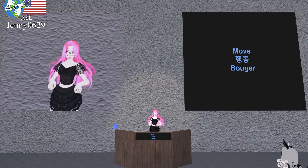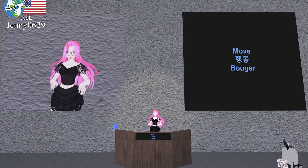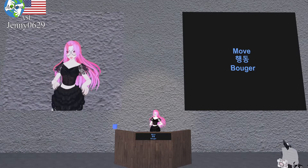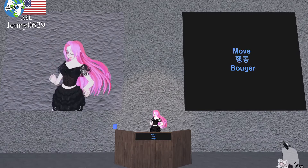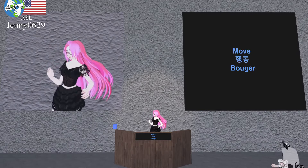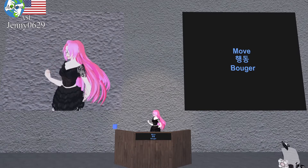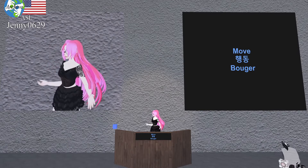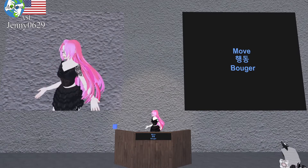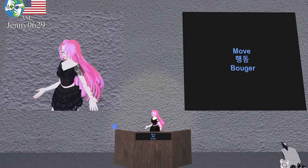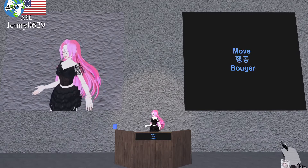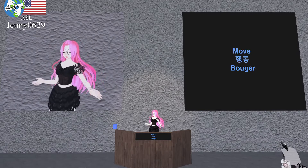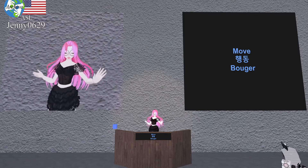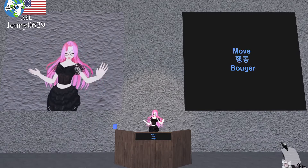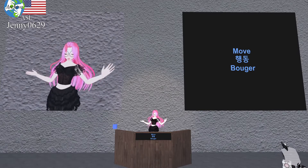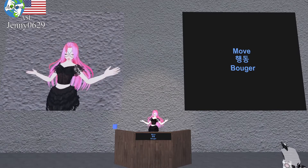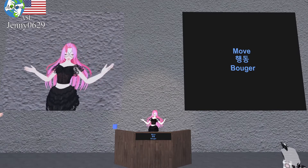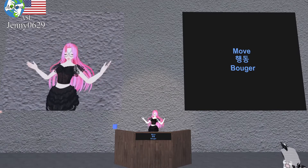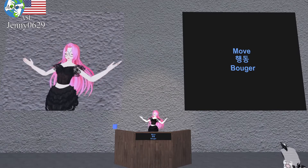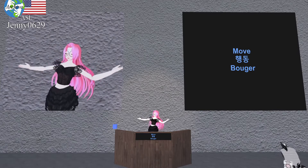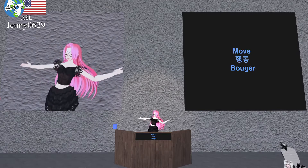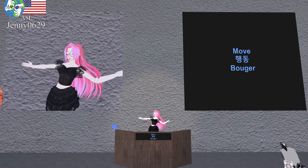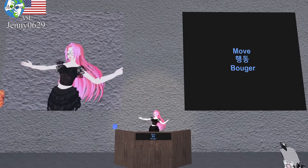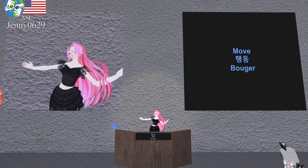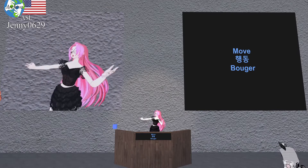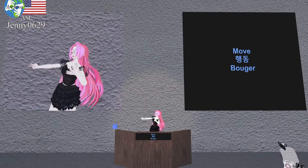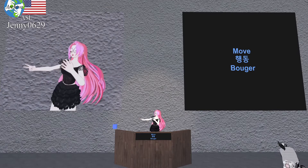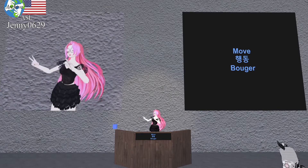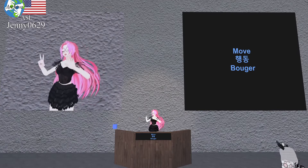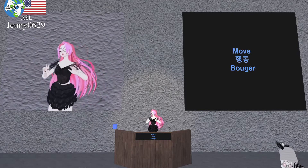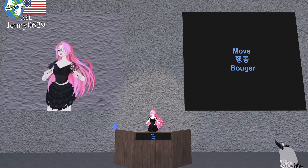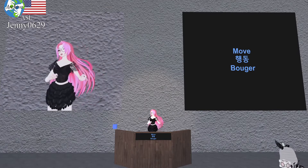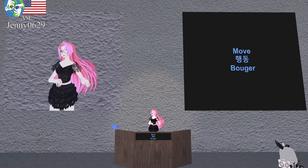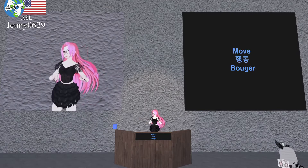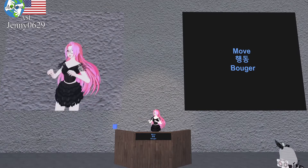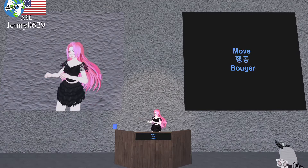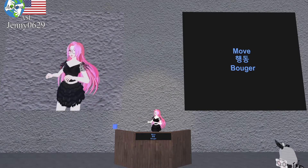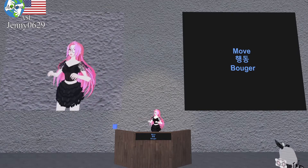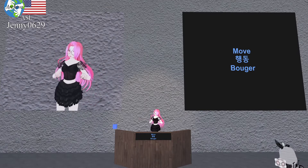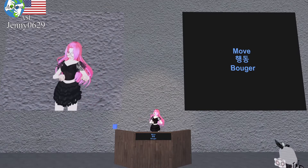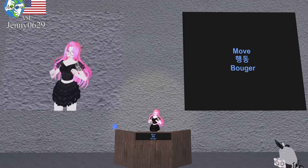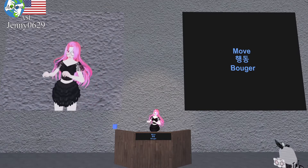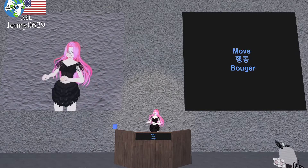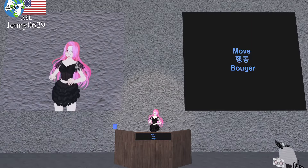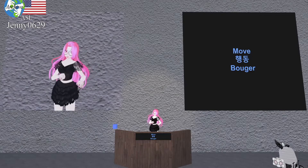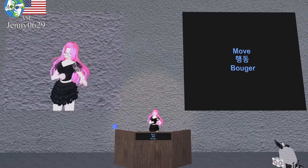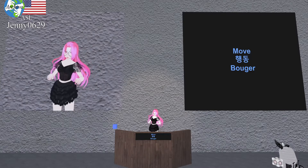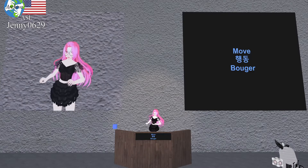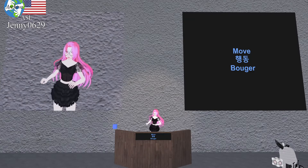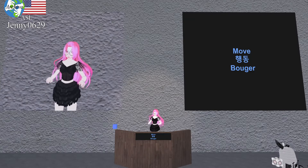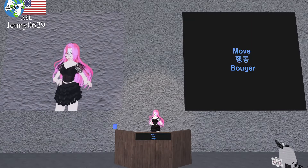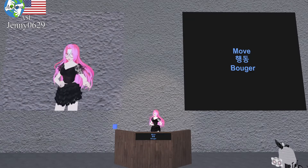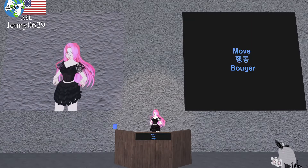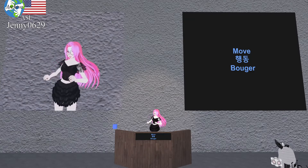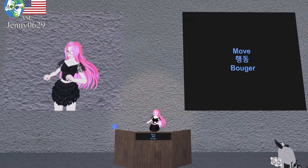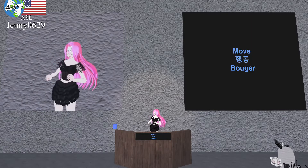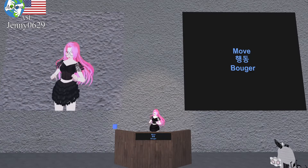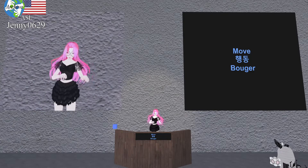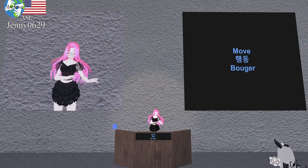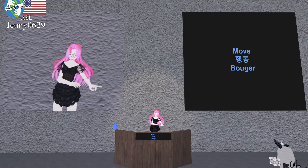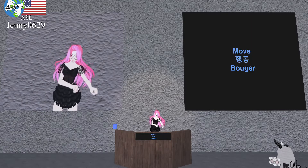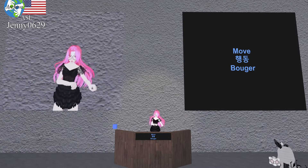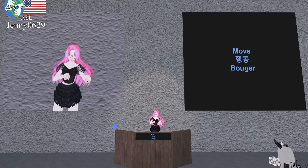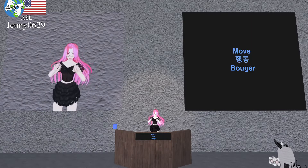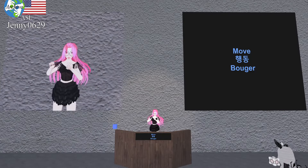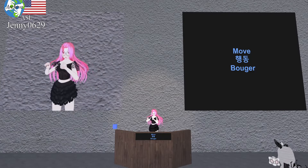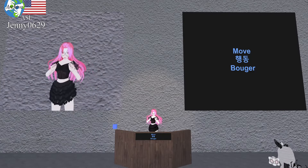Movement. I thought you said moment. Sorry, I'm like those are two different things. Yeah, movement. You're going to be showing the